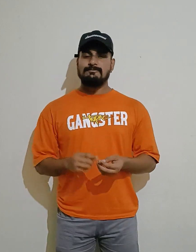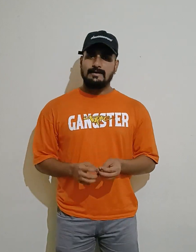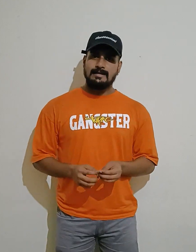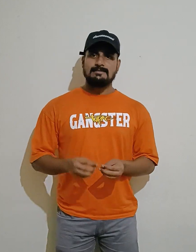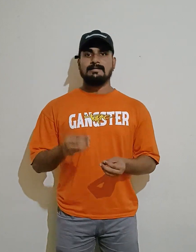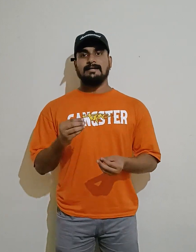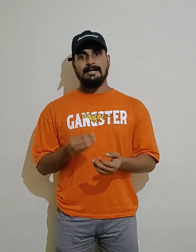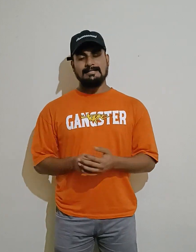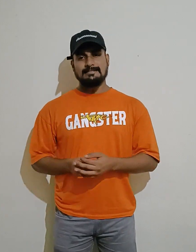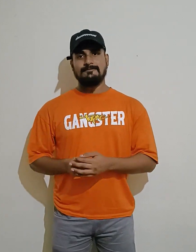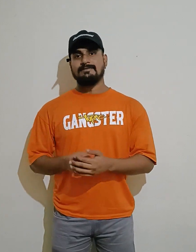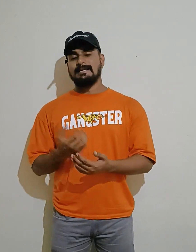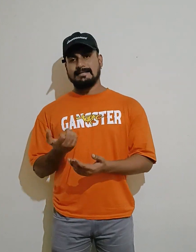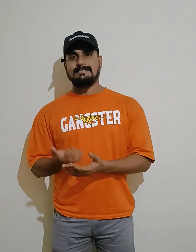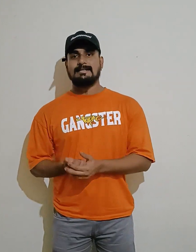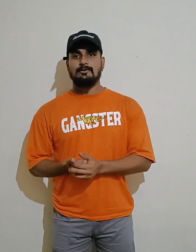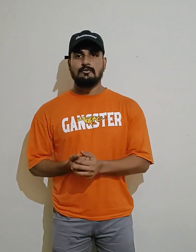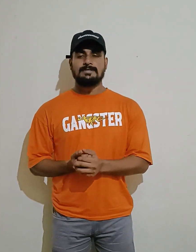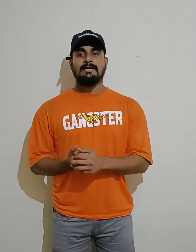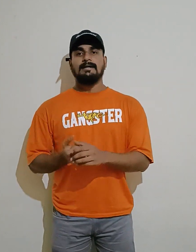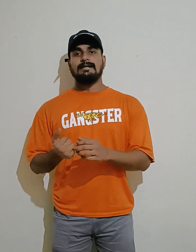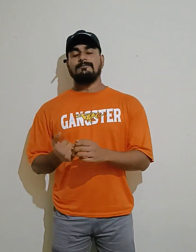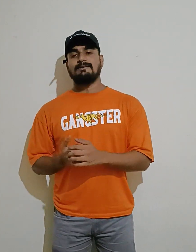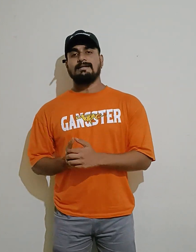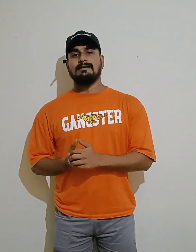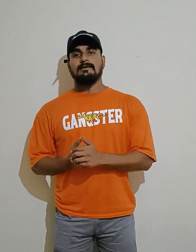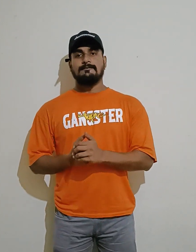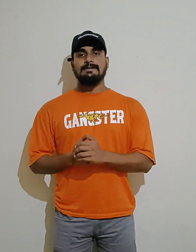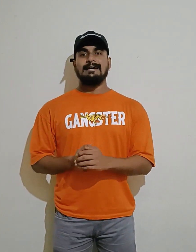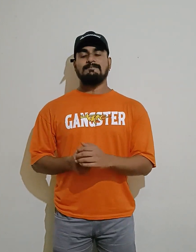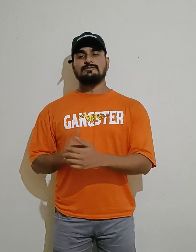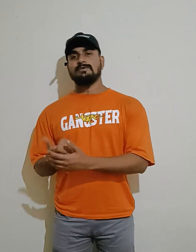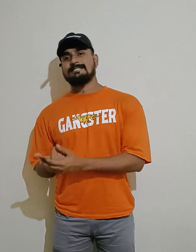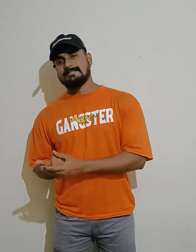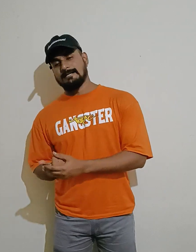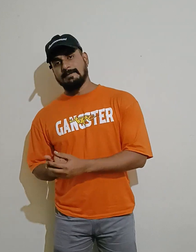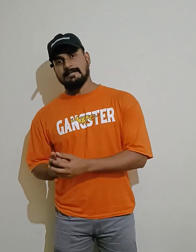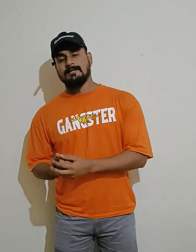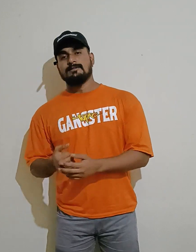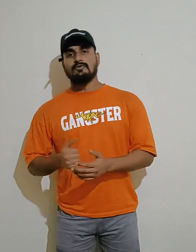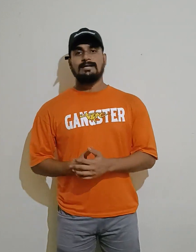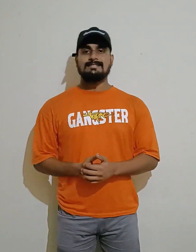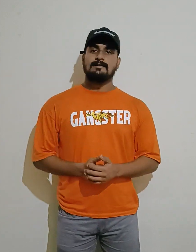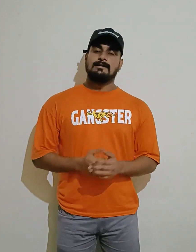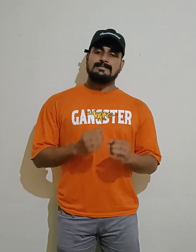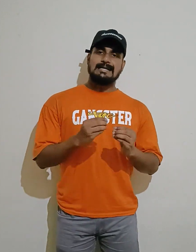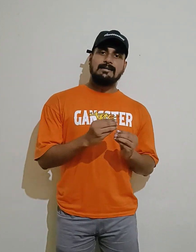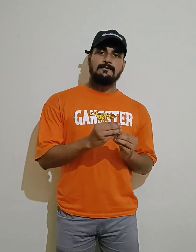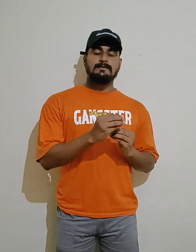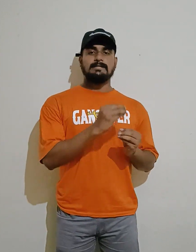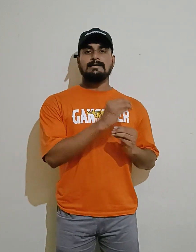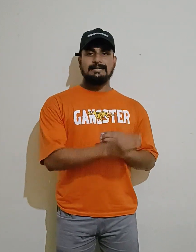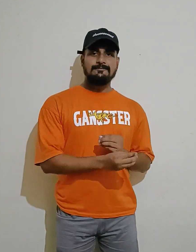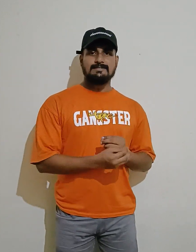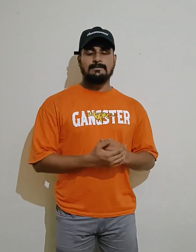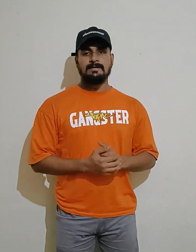if else if, like nested loops, and after that we have the switch statement. So let's start with the if